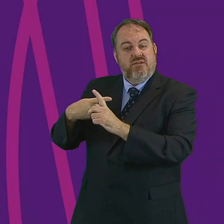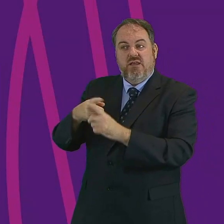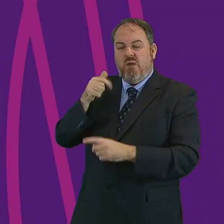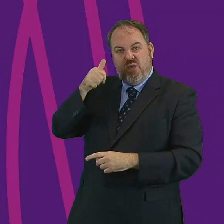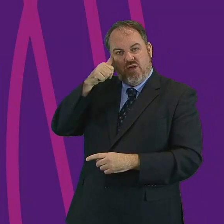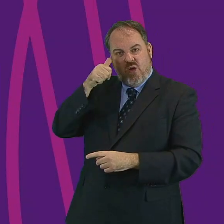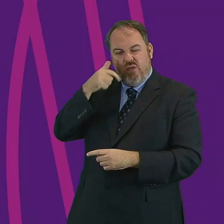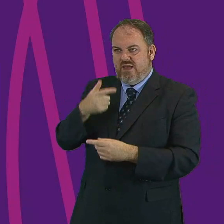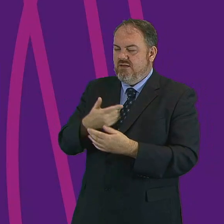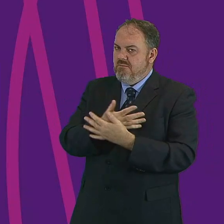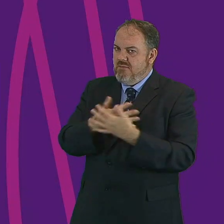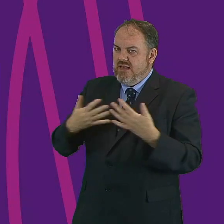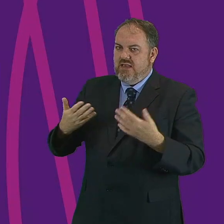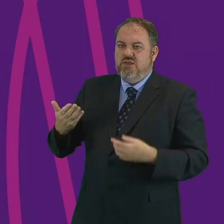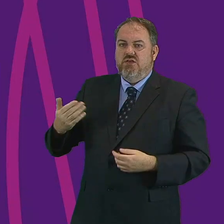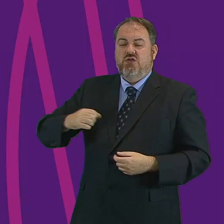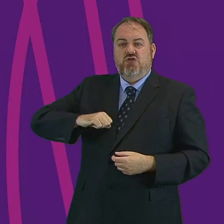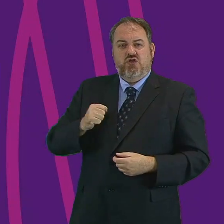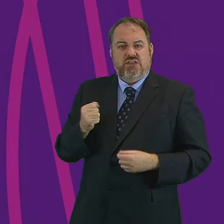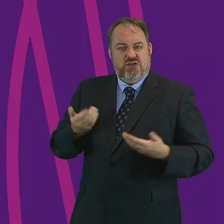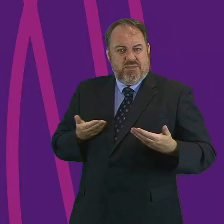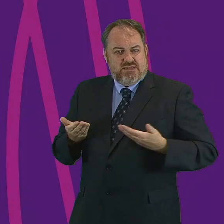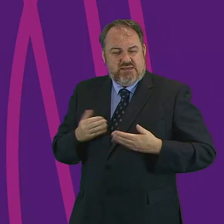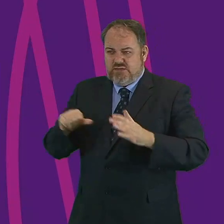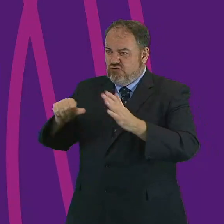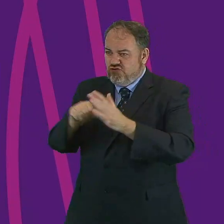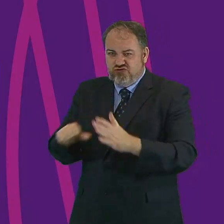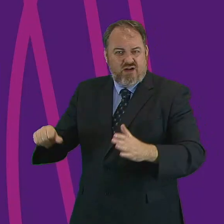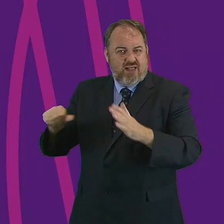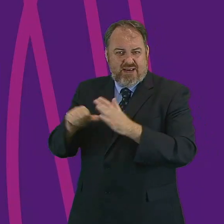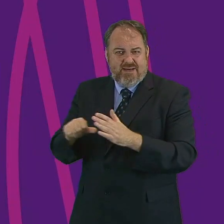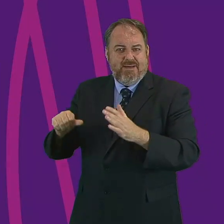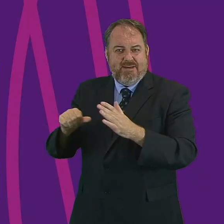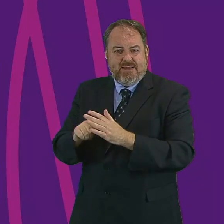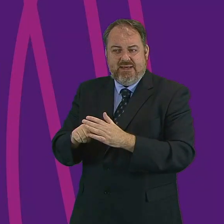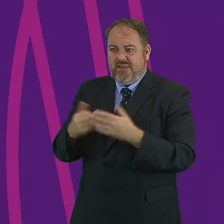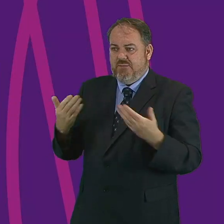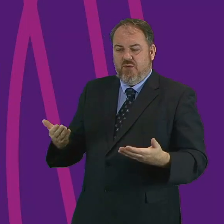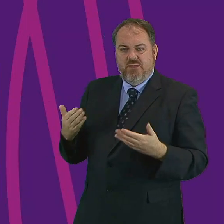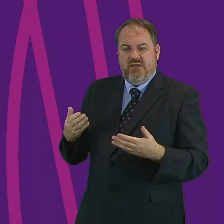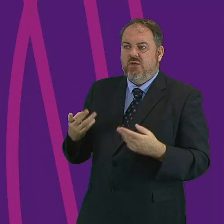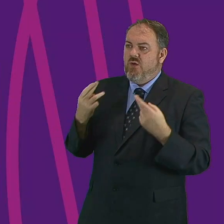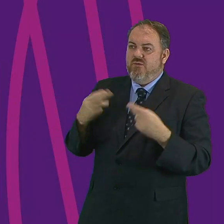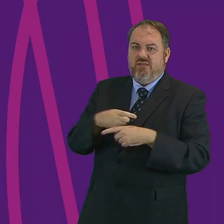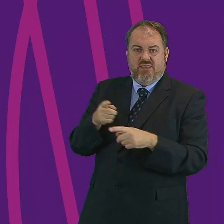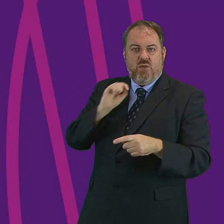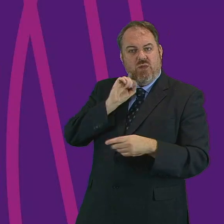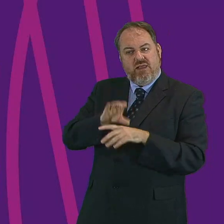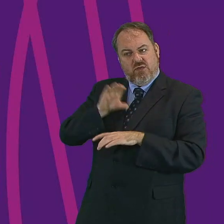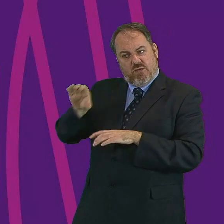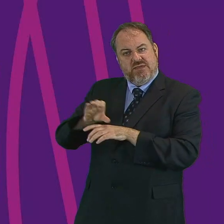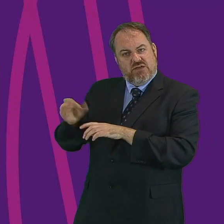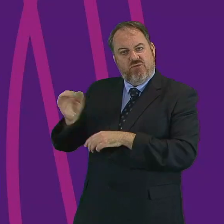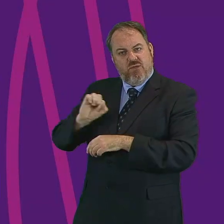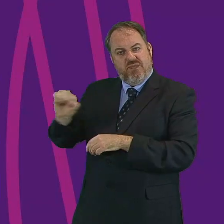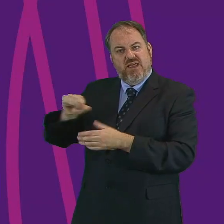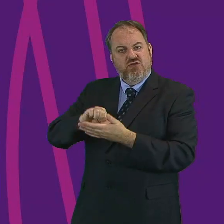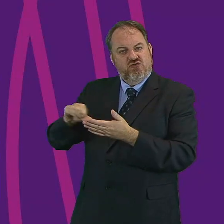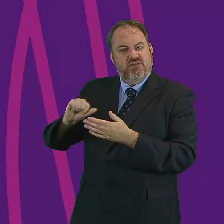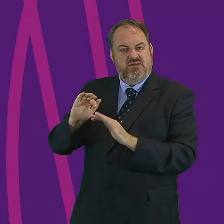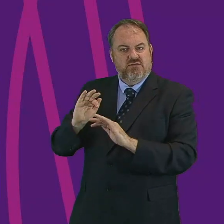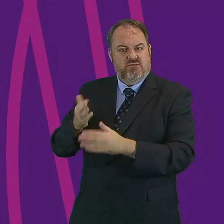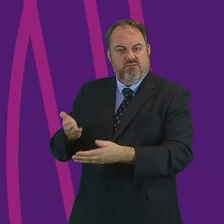David Stewart, to be followed by Bruce Crawford. David Stewart. Thank you, Presiding Officer. The First Minister will be well aware